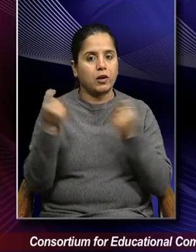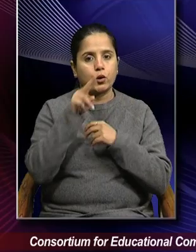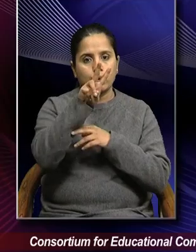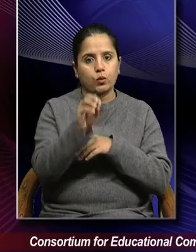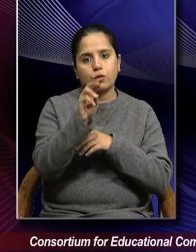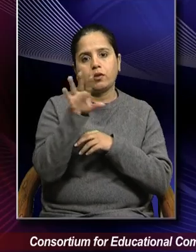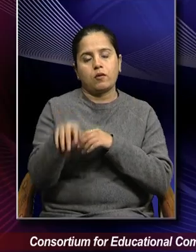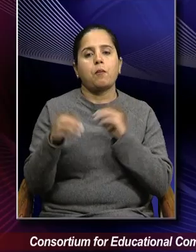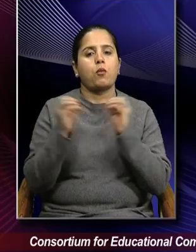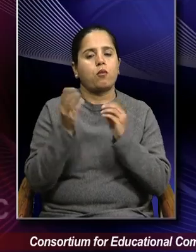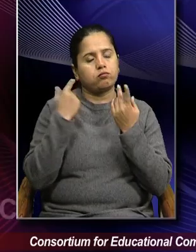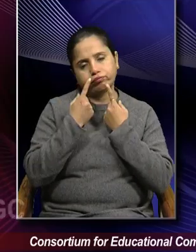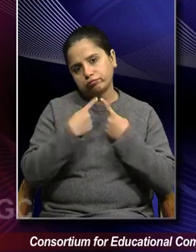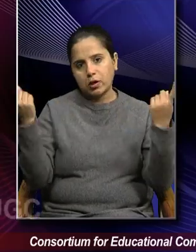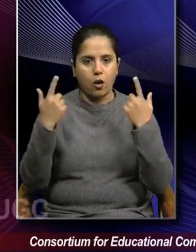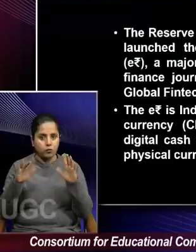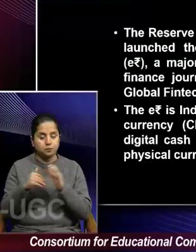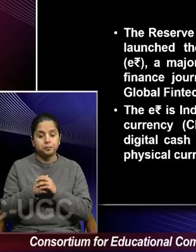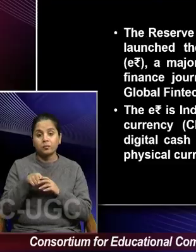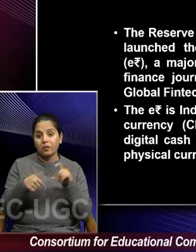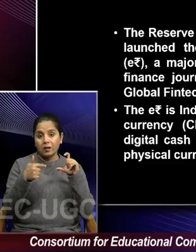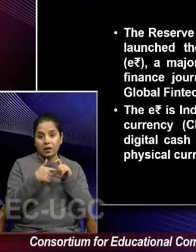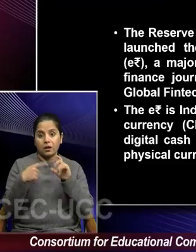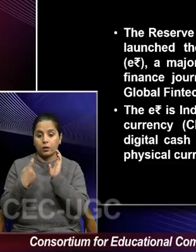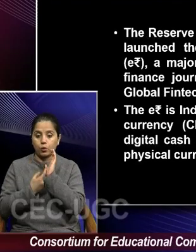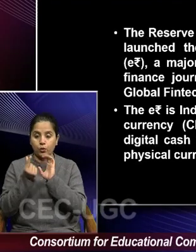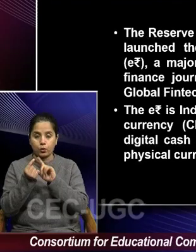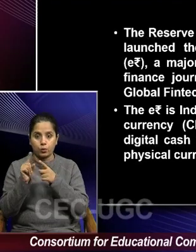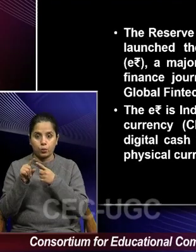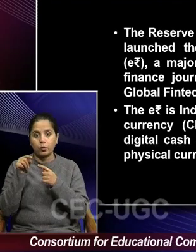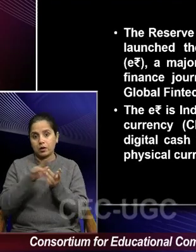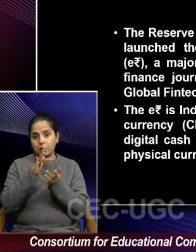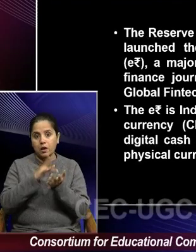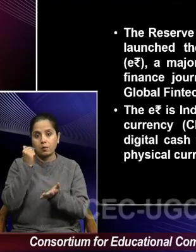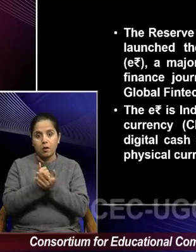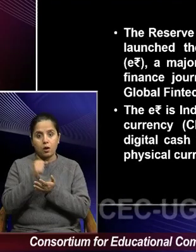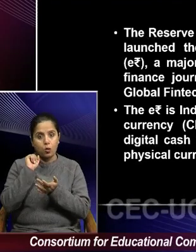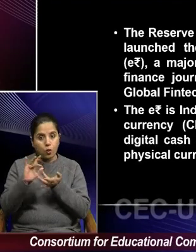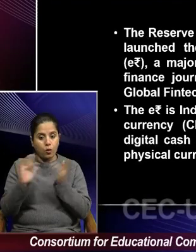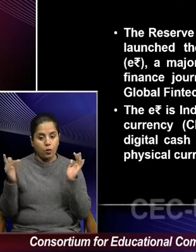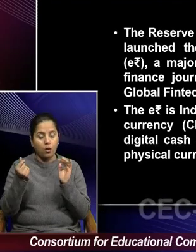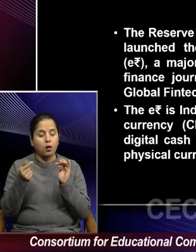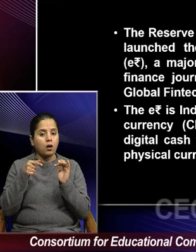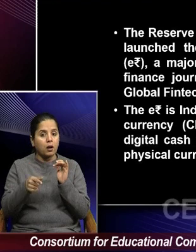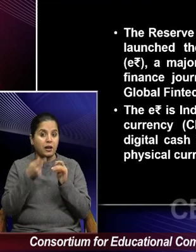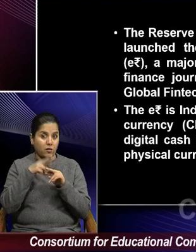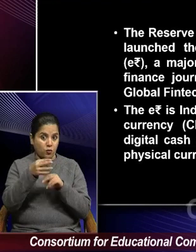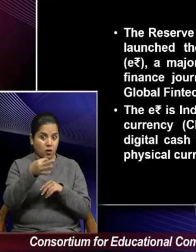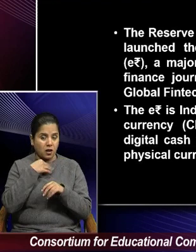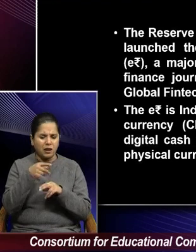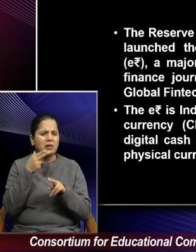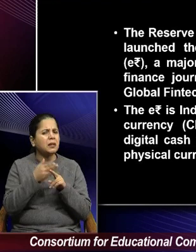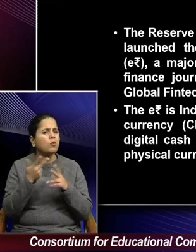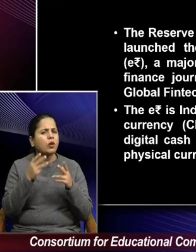Mumbai. So this e-rupee is India's central bank digital currency. If you ask me what is the name